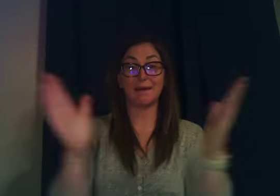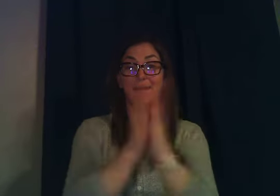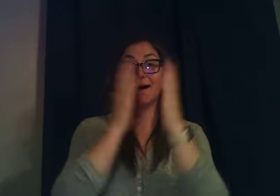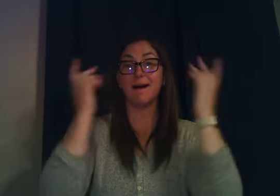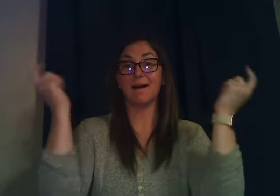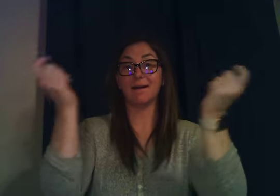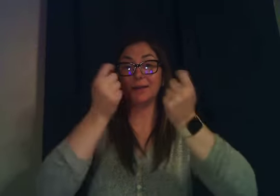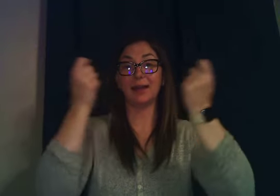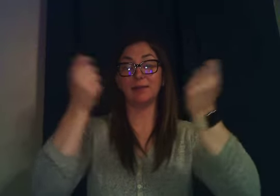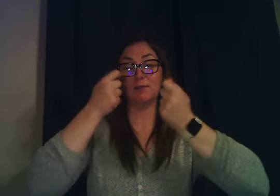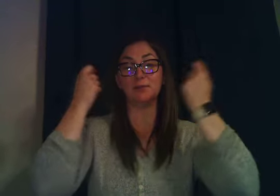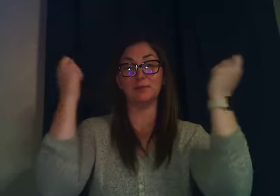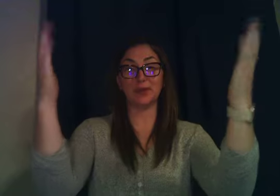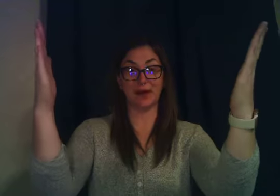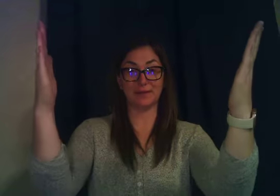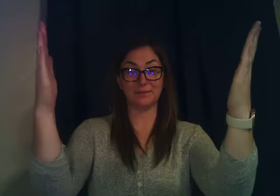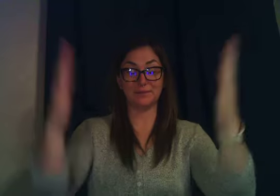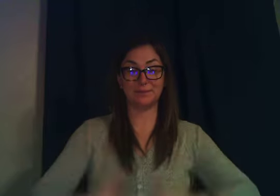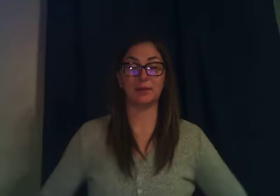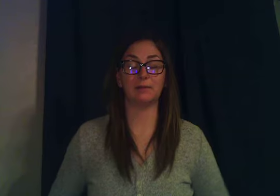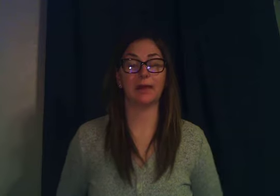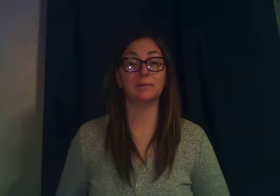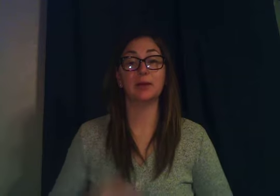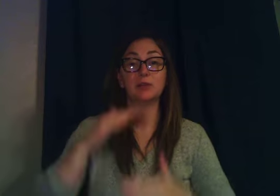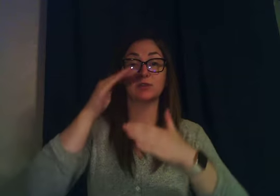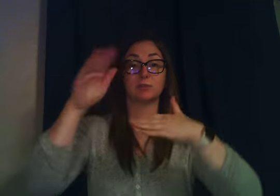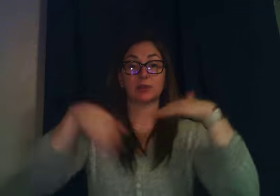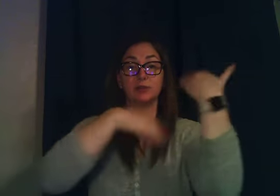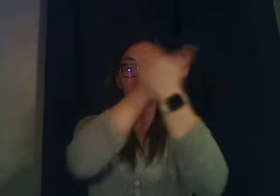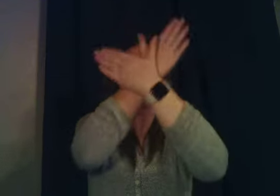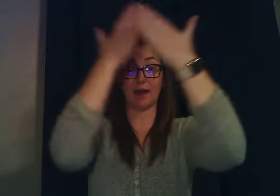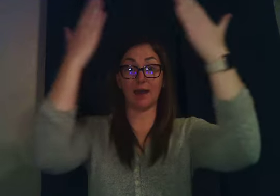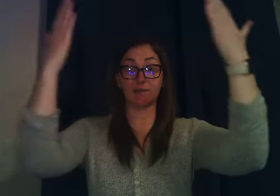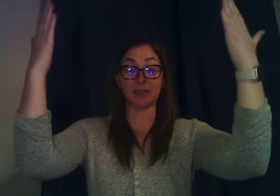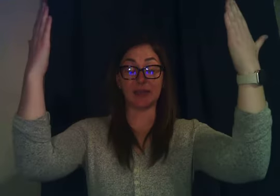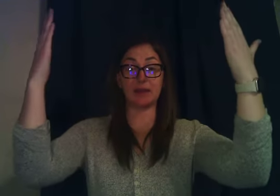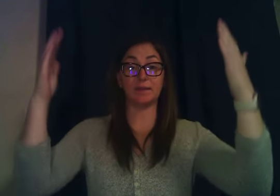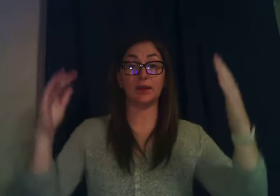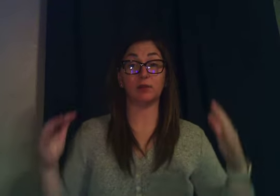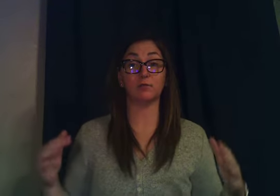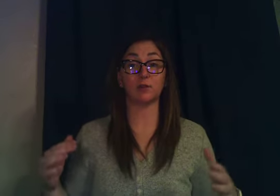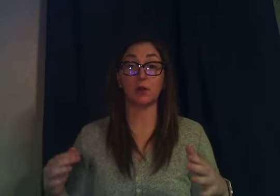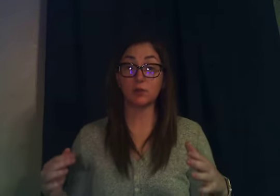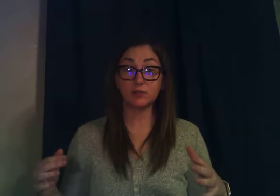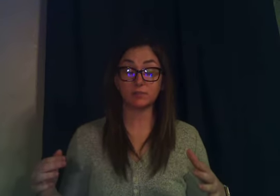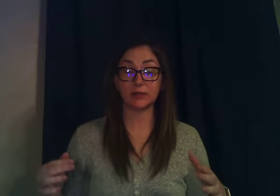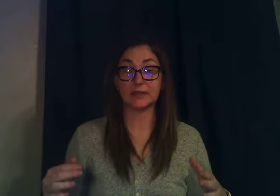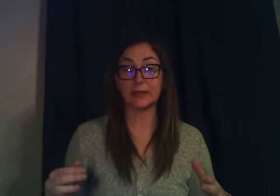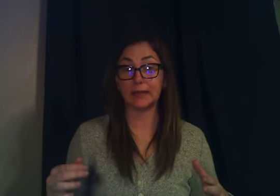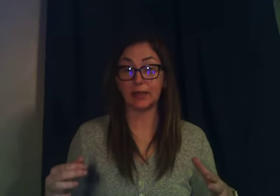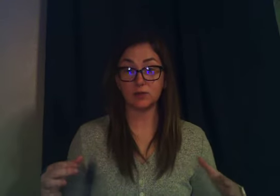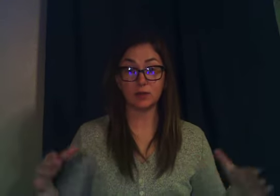alleluia. Okay? So we're going to do our heavenly and then for hosts, we're going to sign angel.